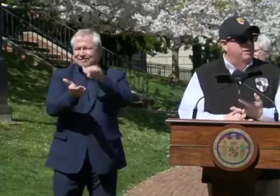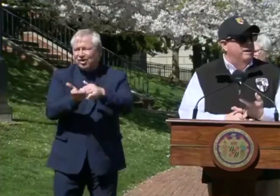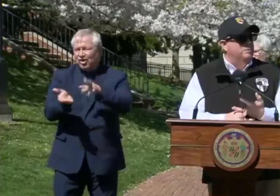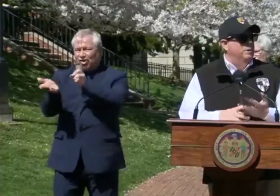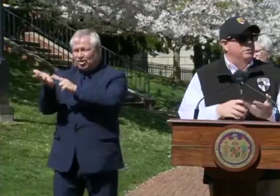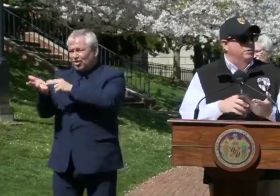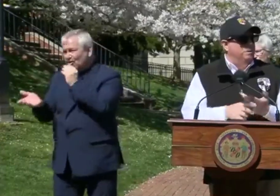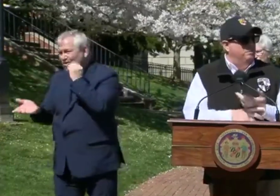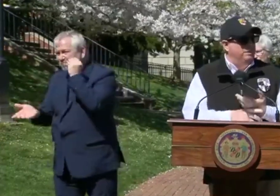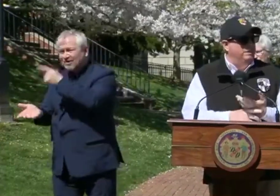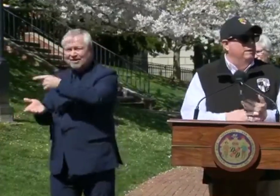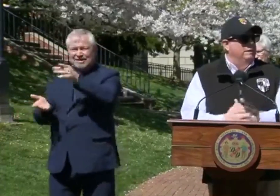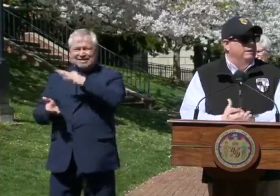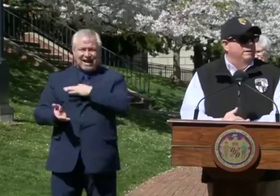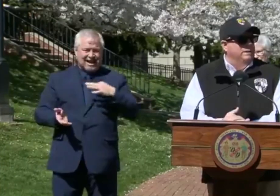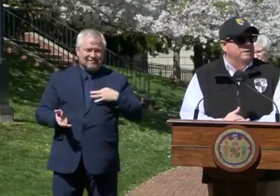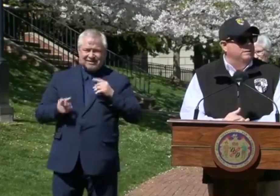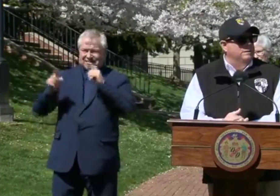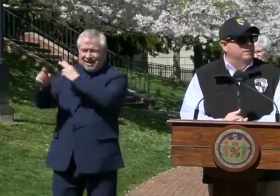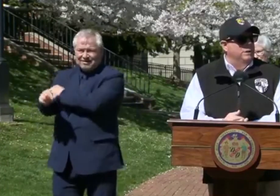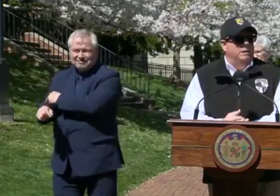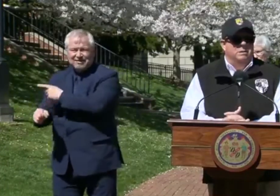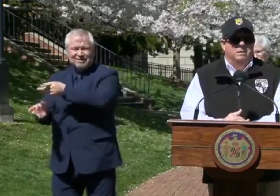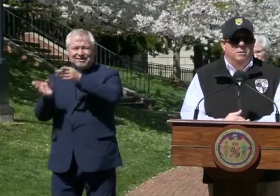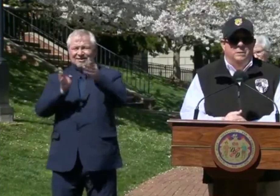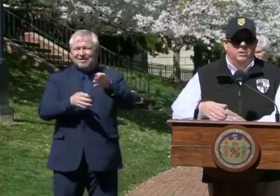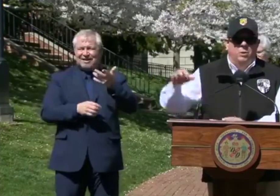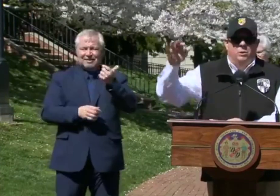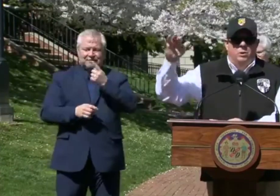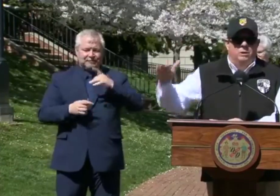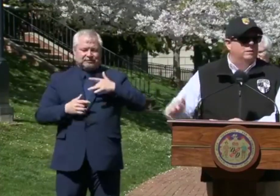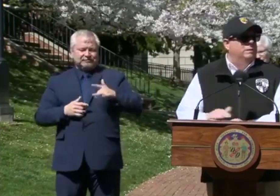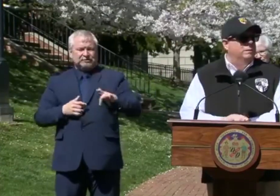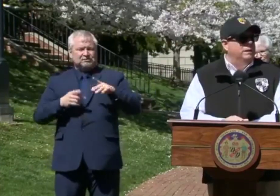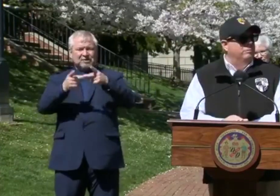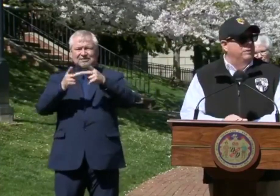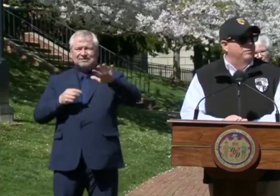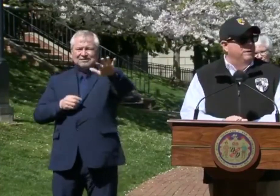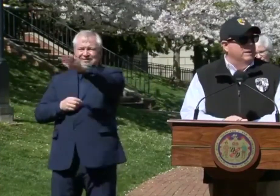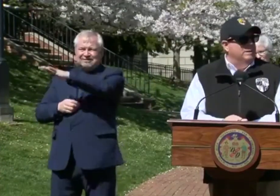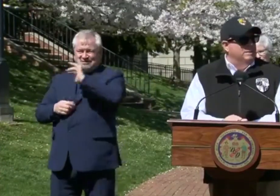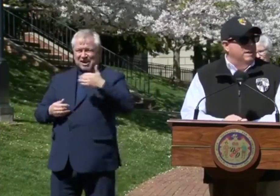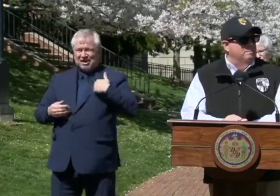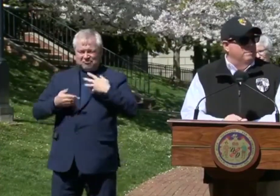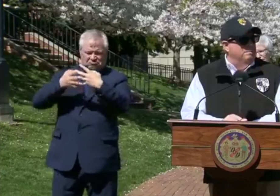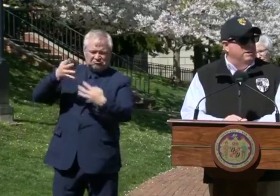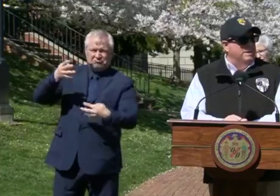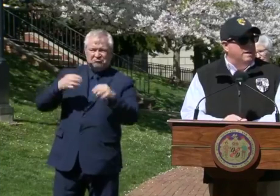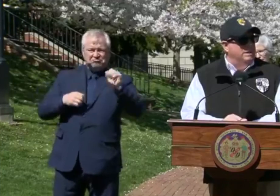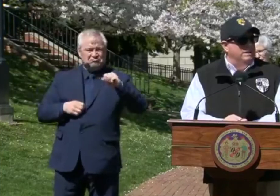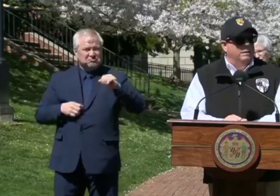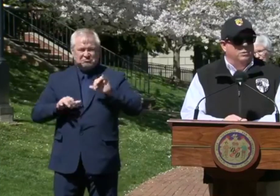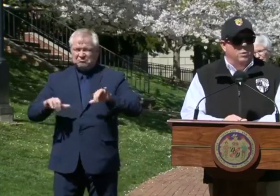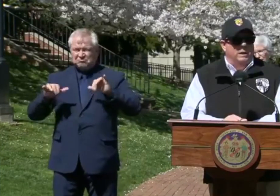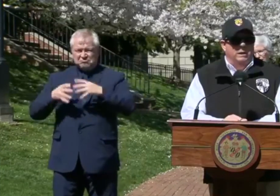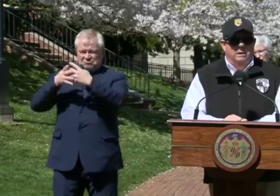staff at hospitals or people in sensitive locations. So, I mean, there's a whole long list that's in every, we've got things